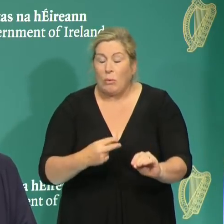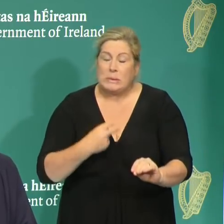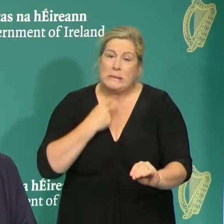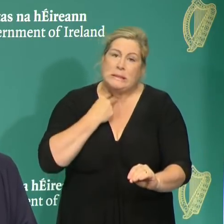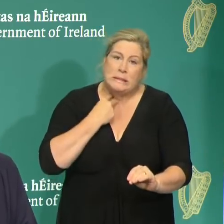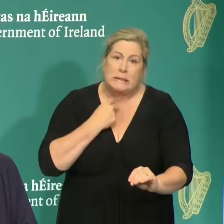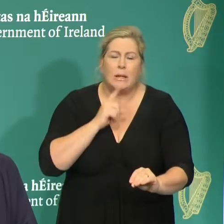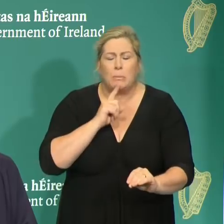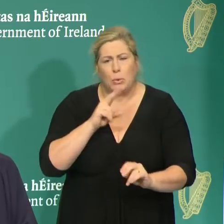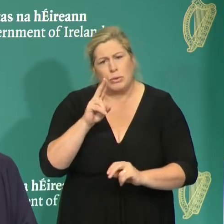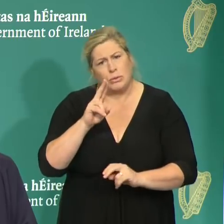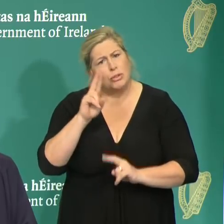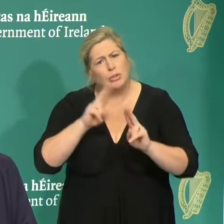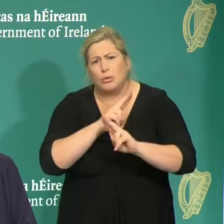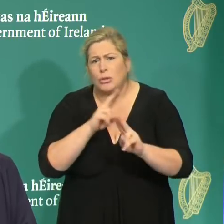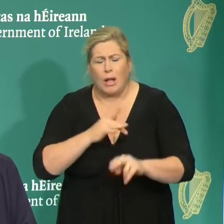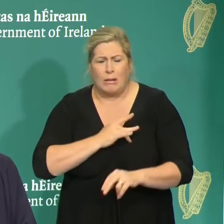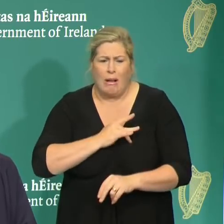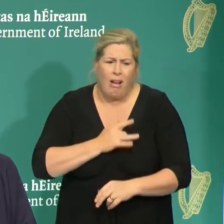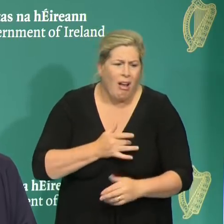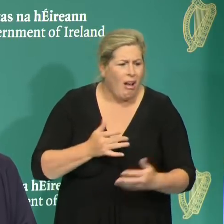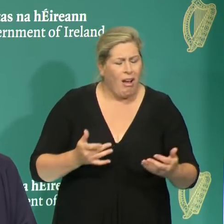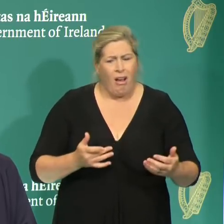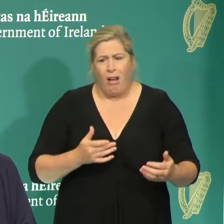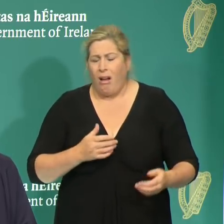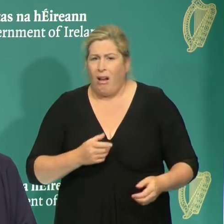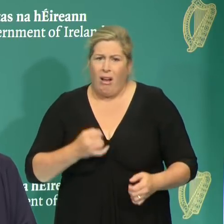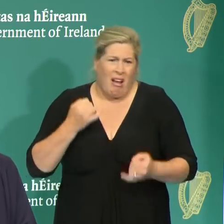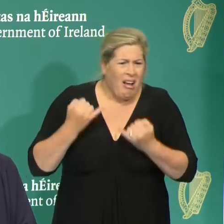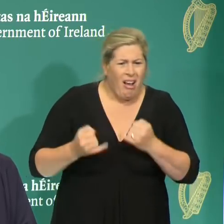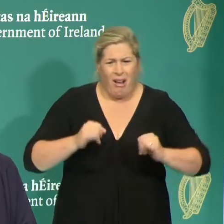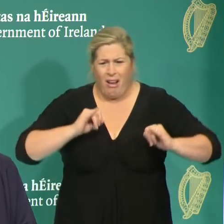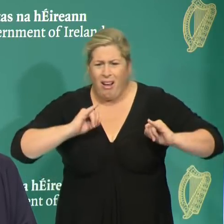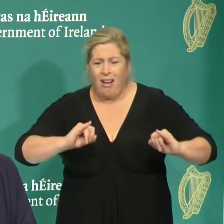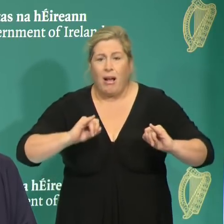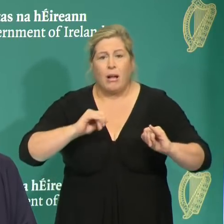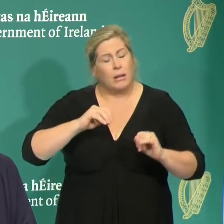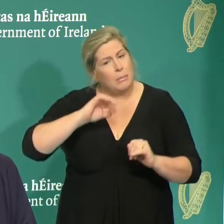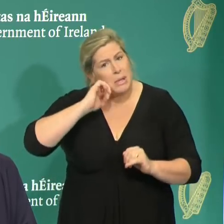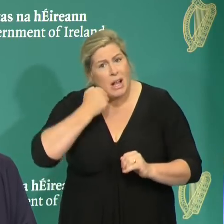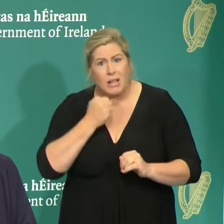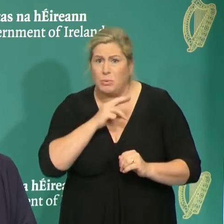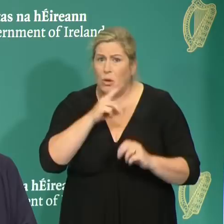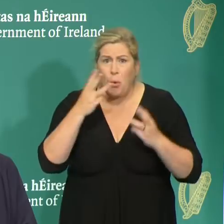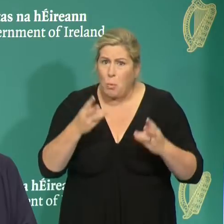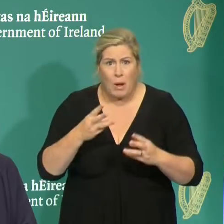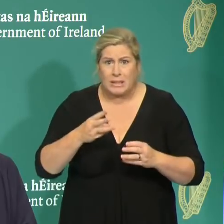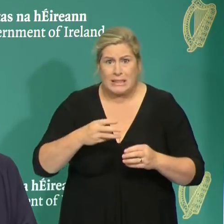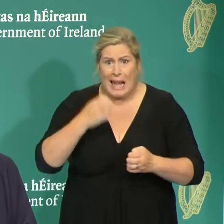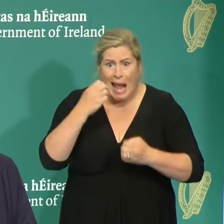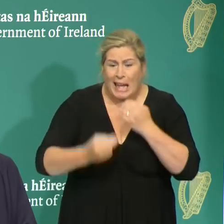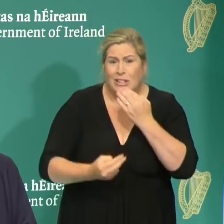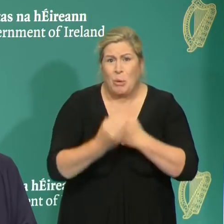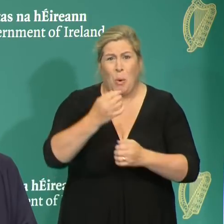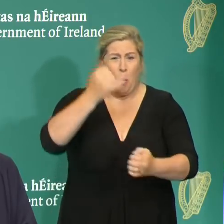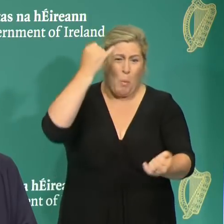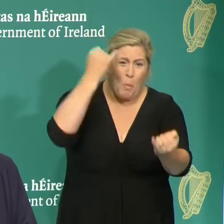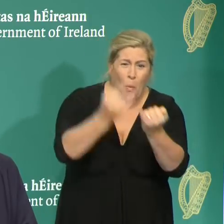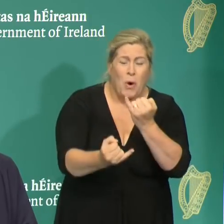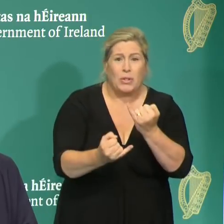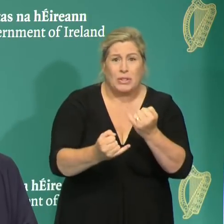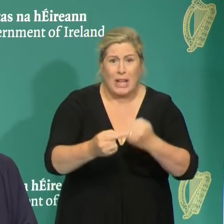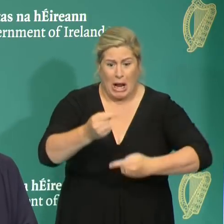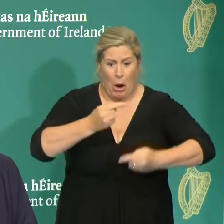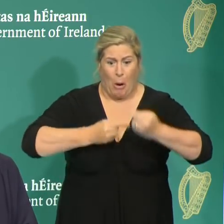disheartened. We are doing this to ensure we don't go backwards and undo all of the work and the considerable sacrifices you